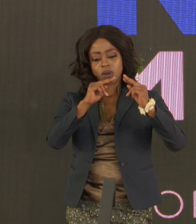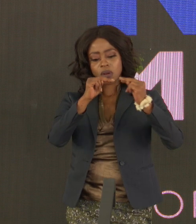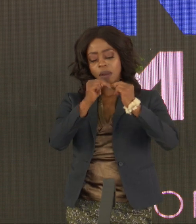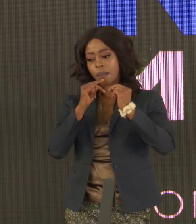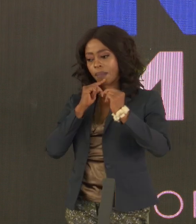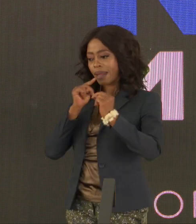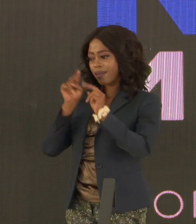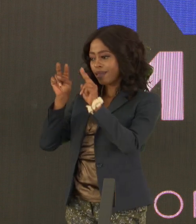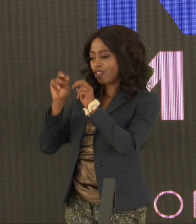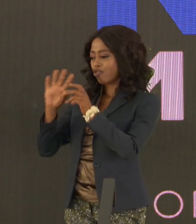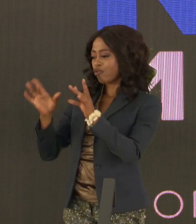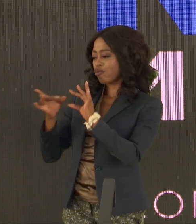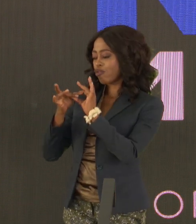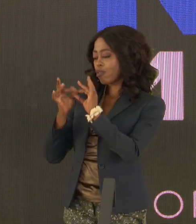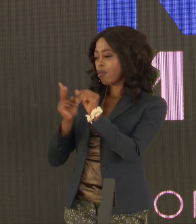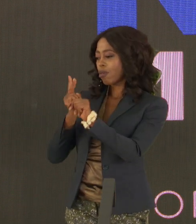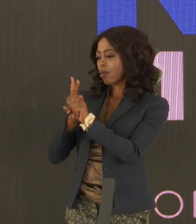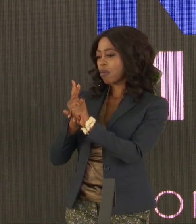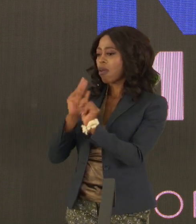with meaning,